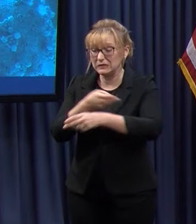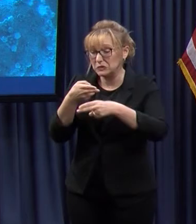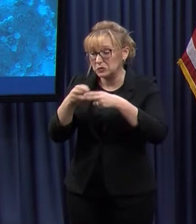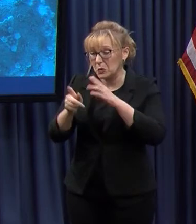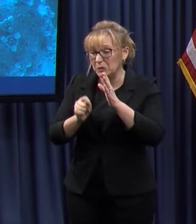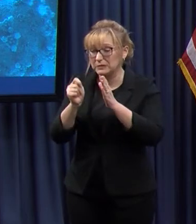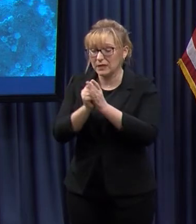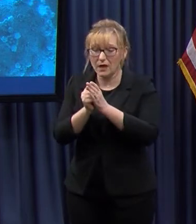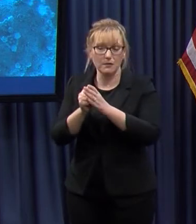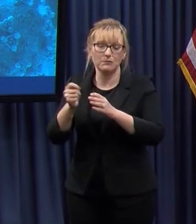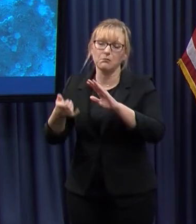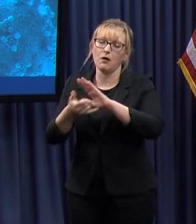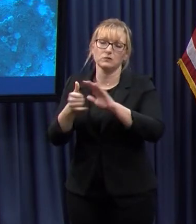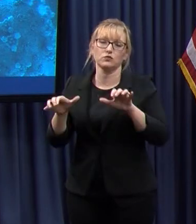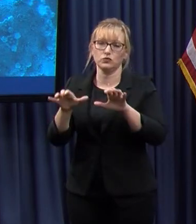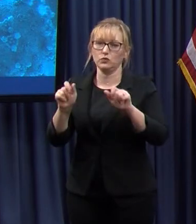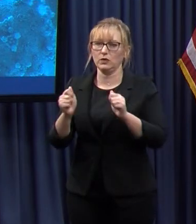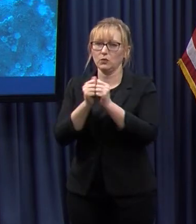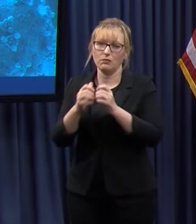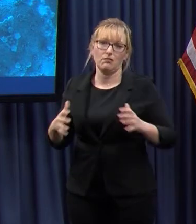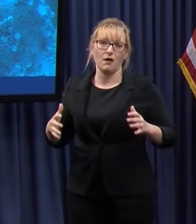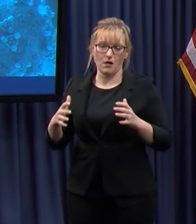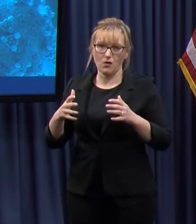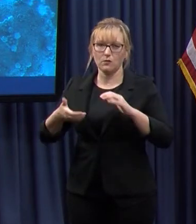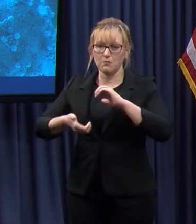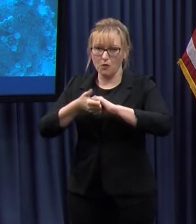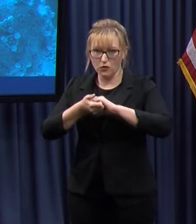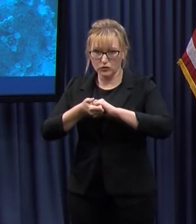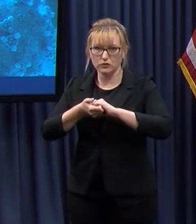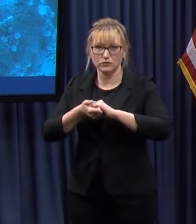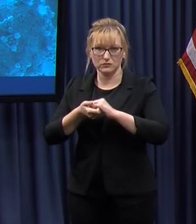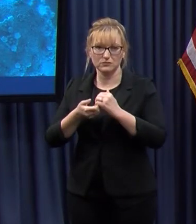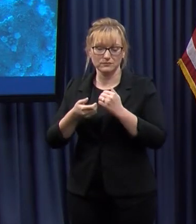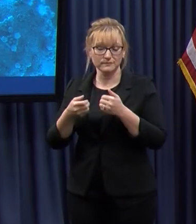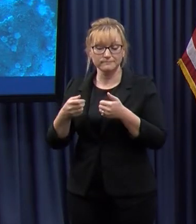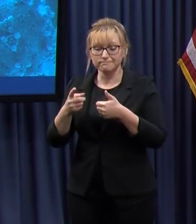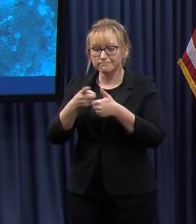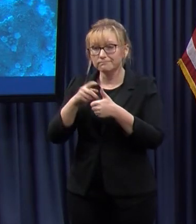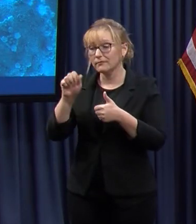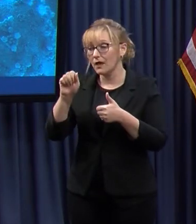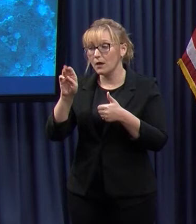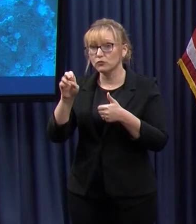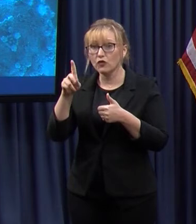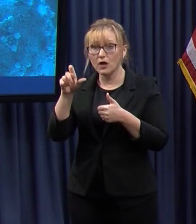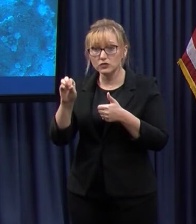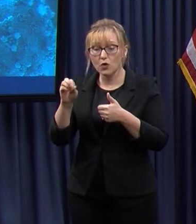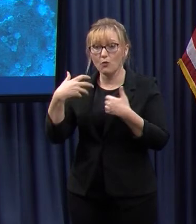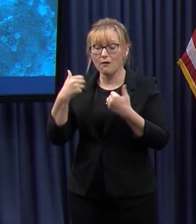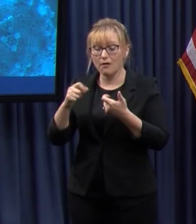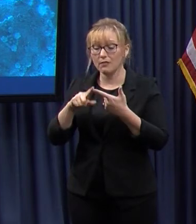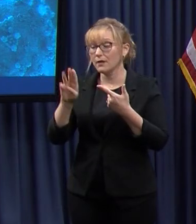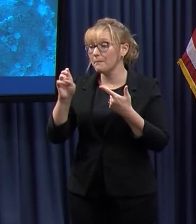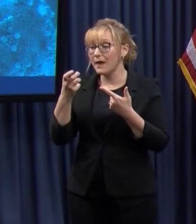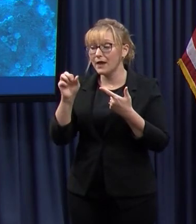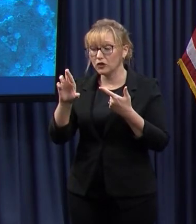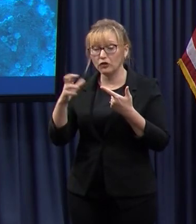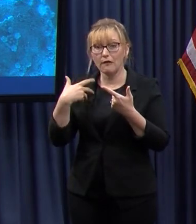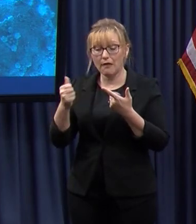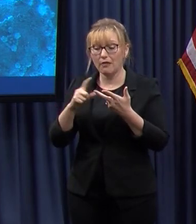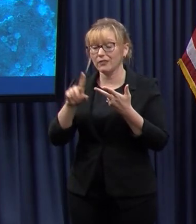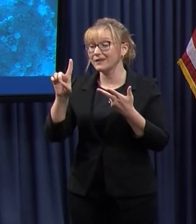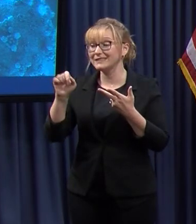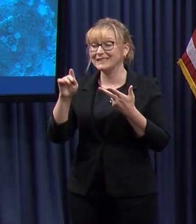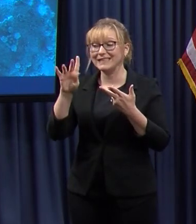weeks without our amazing partners. I'd like to recognize them now. Abrazo Health, Banner Health, Dignity